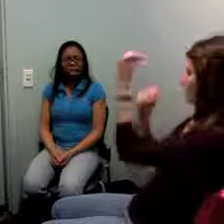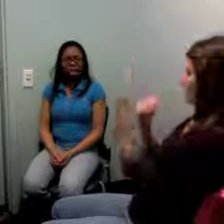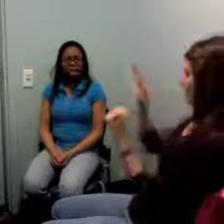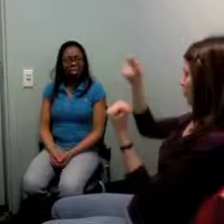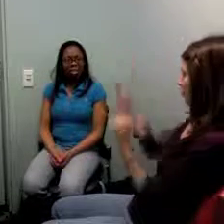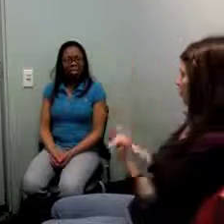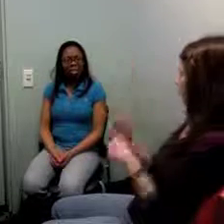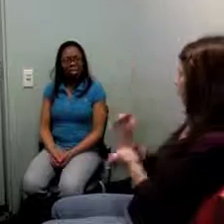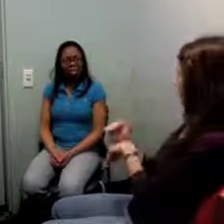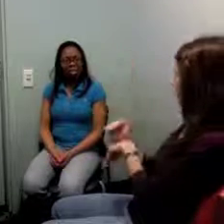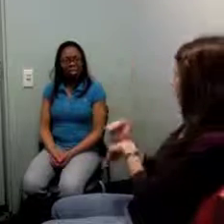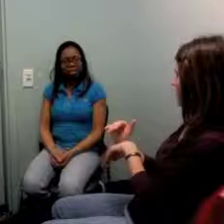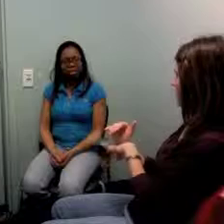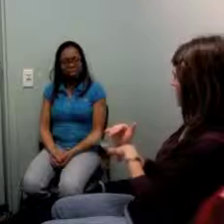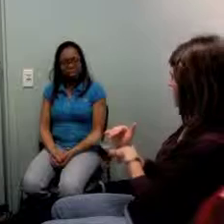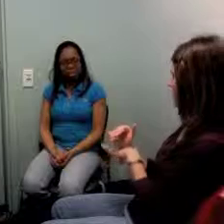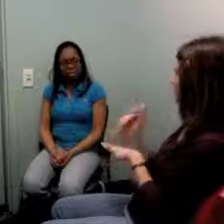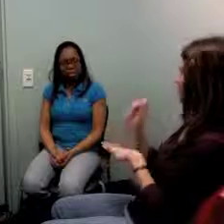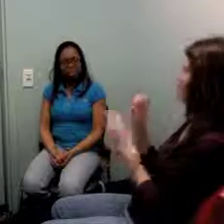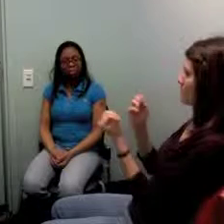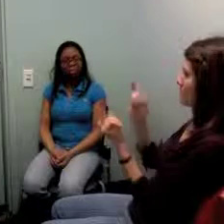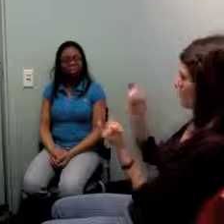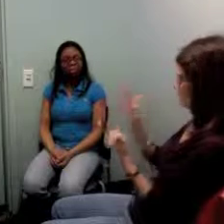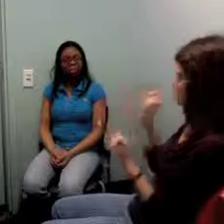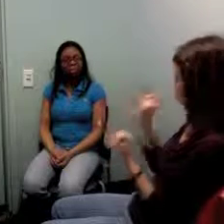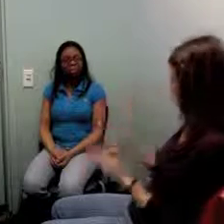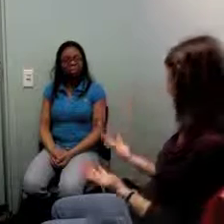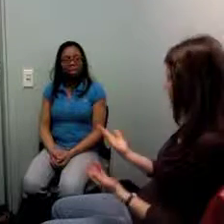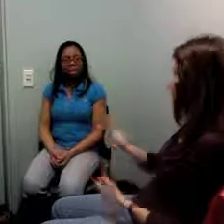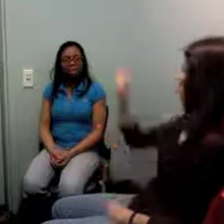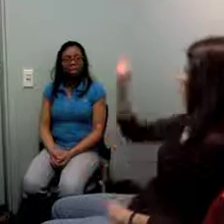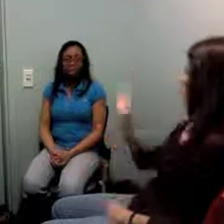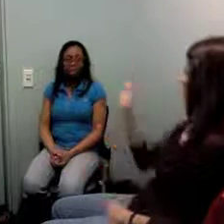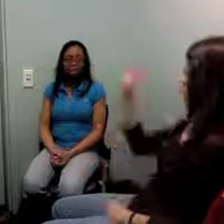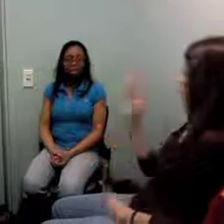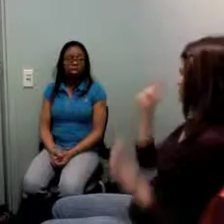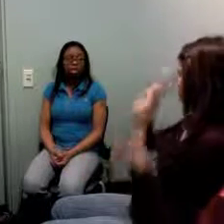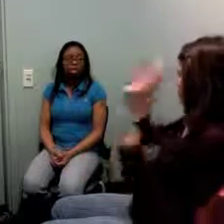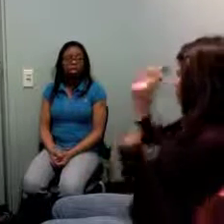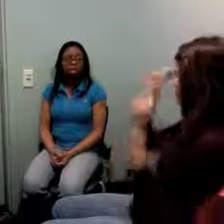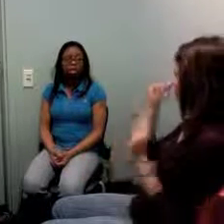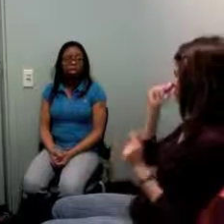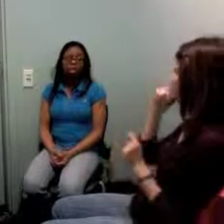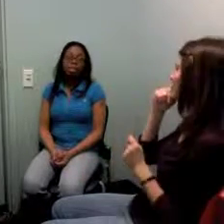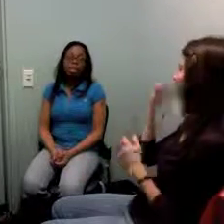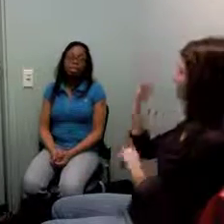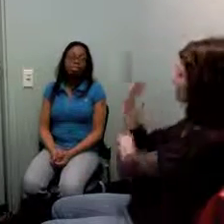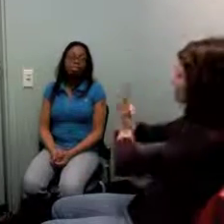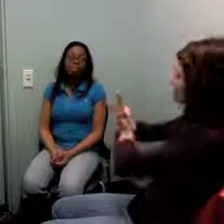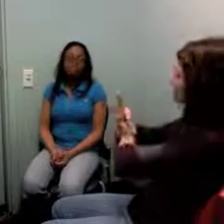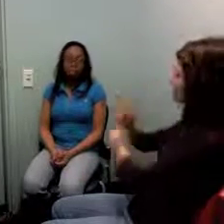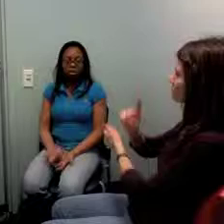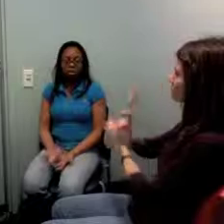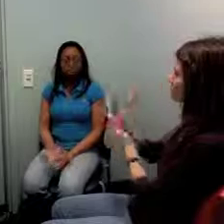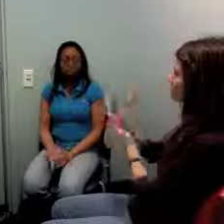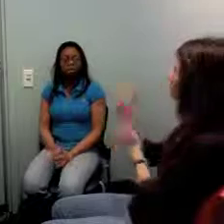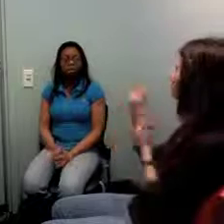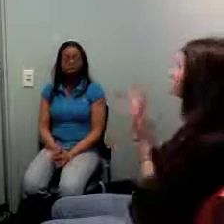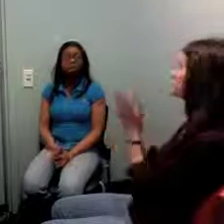I teach on Mondays and Thursdays nights. So Mondays and Thursdays I'm here. Tuesdays and Wednesdays I'm tutoring. So maybe 4 days